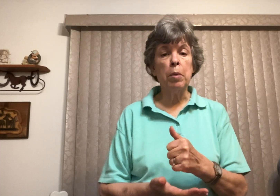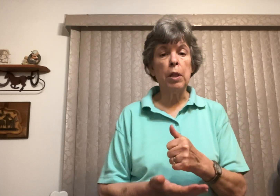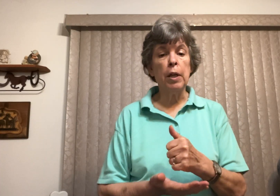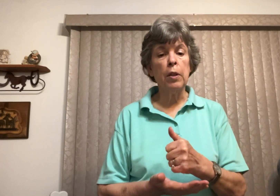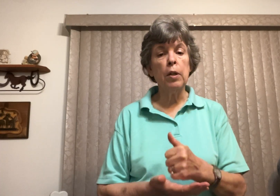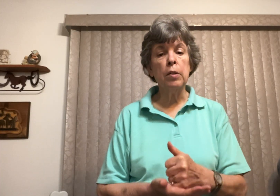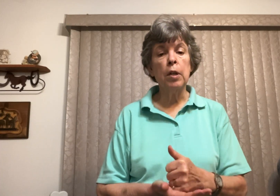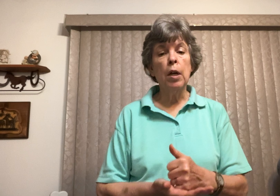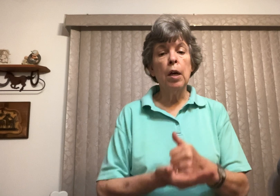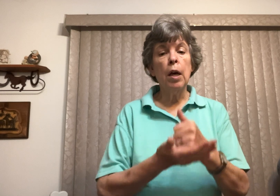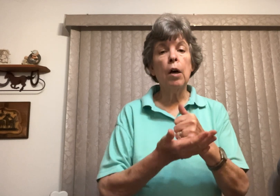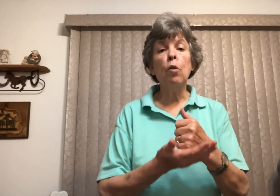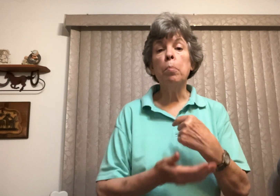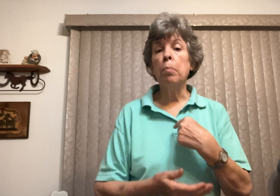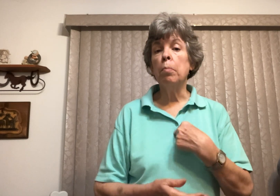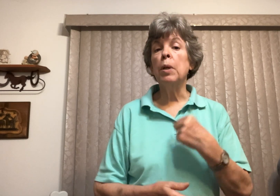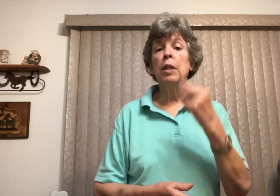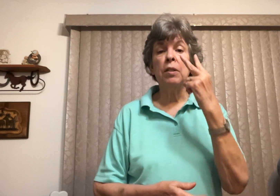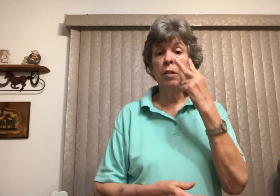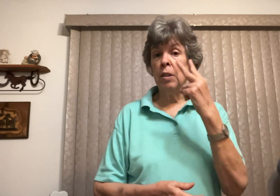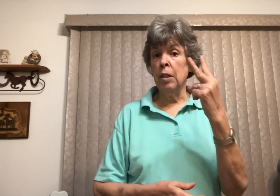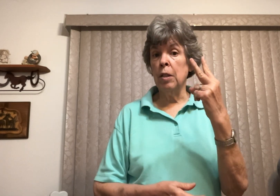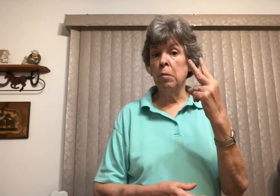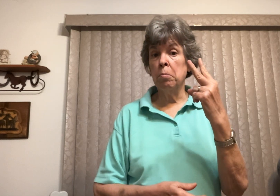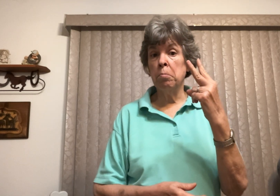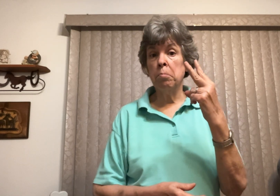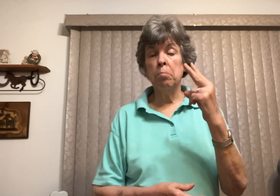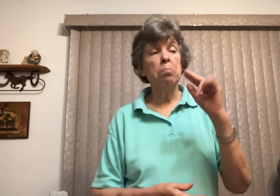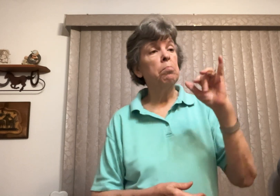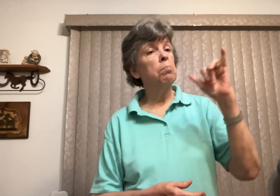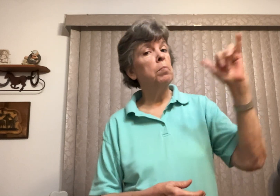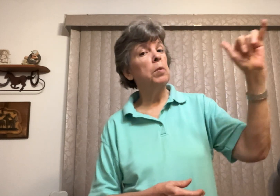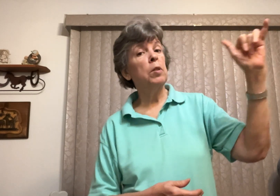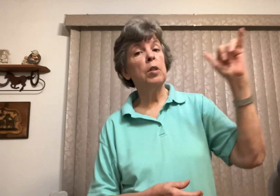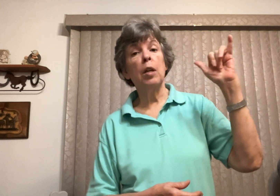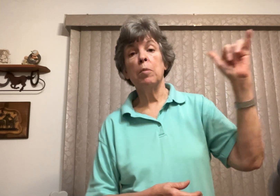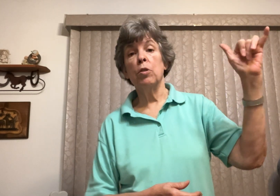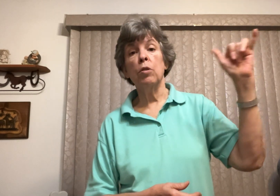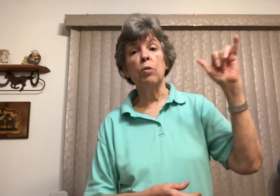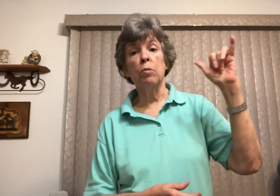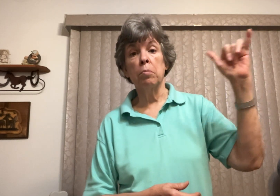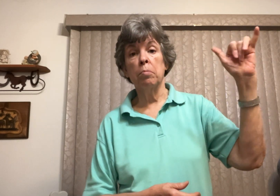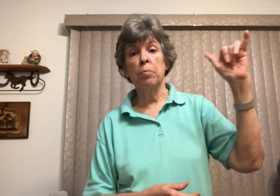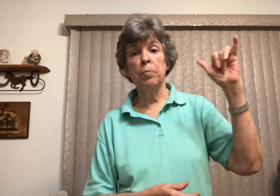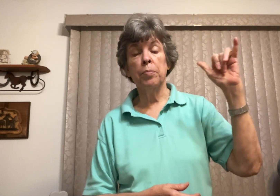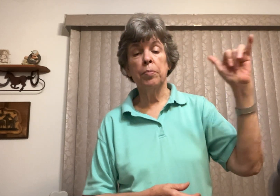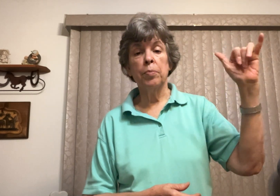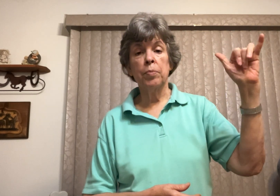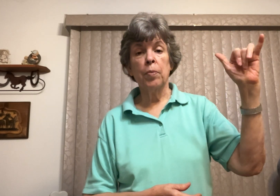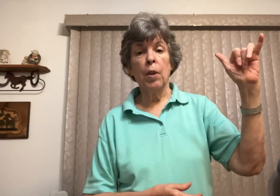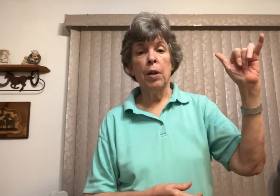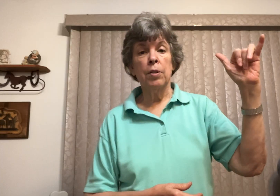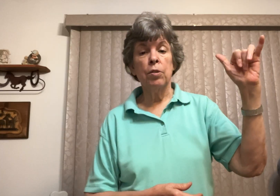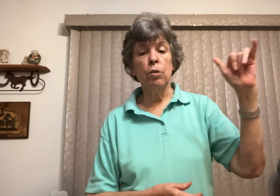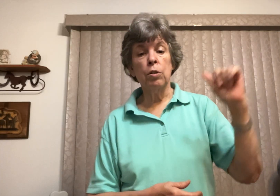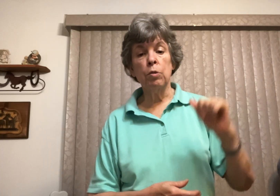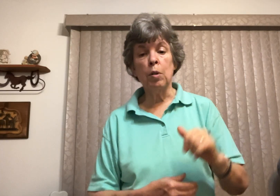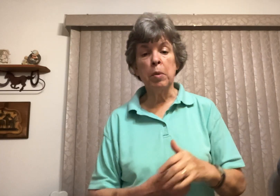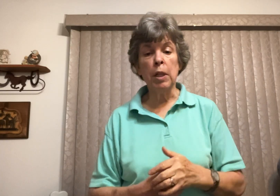like this. Help me see the same as you. So you can do something like